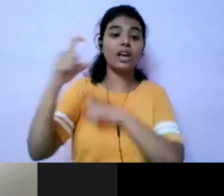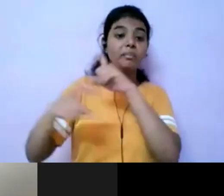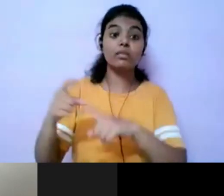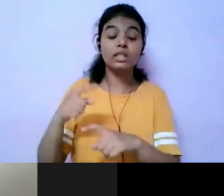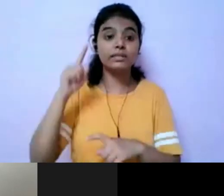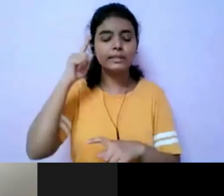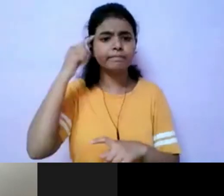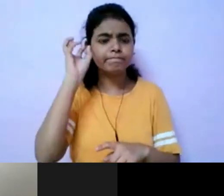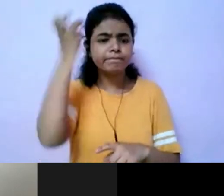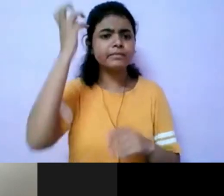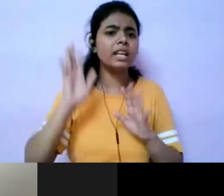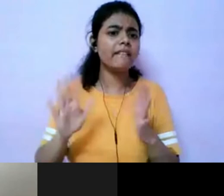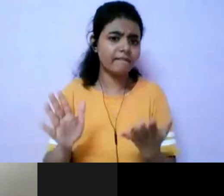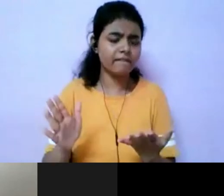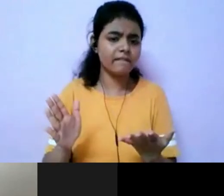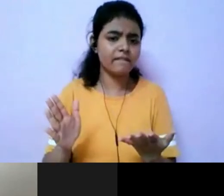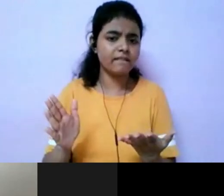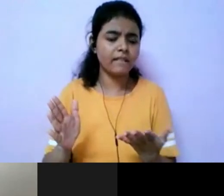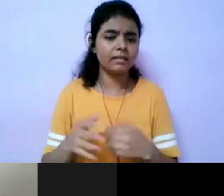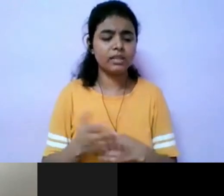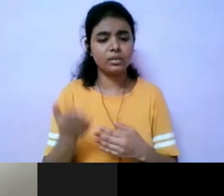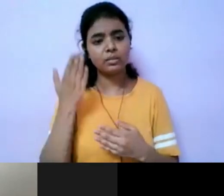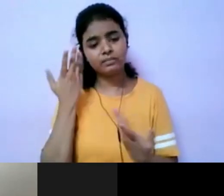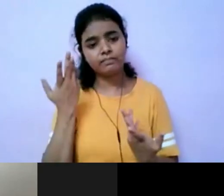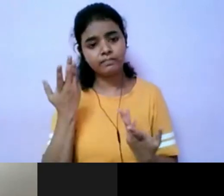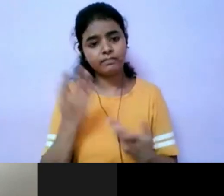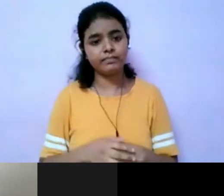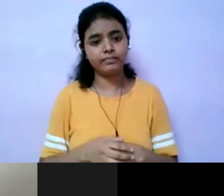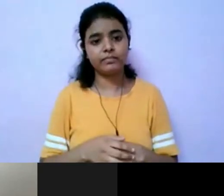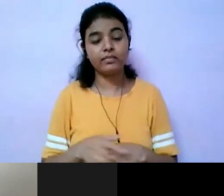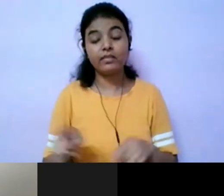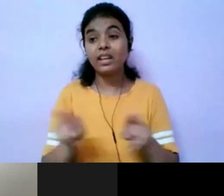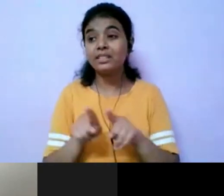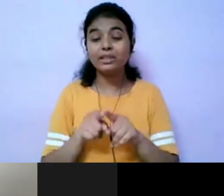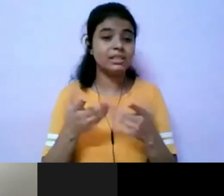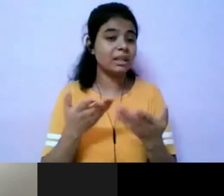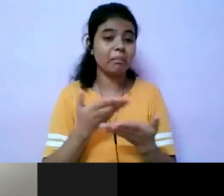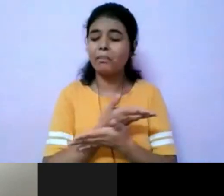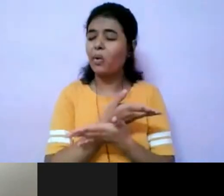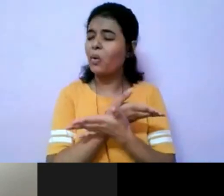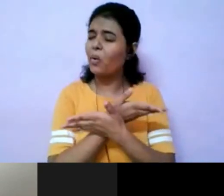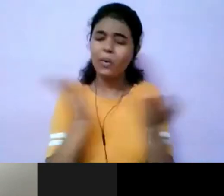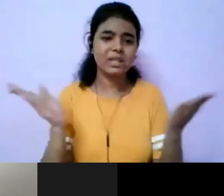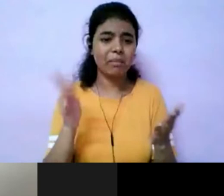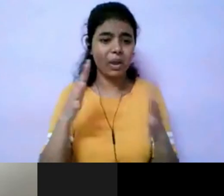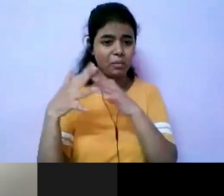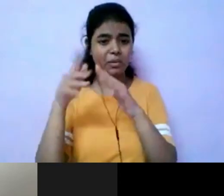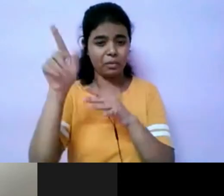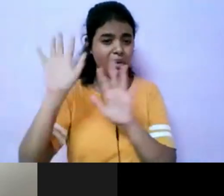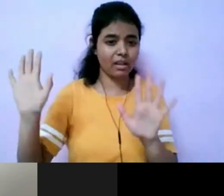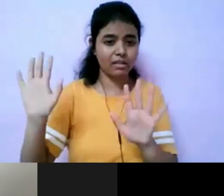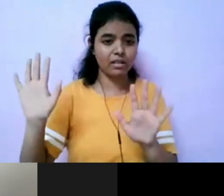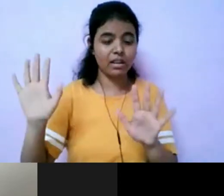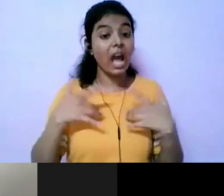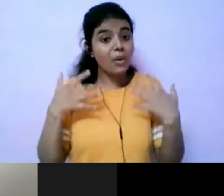me off. You know, it's the same old, right? I want a disabled James